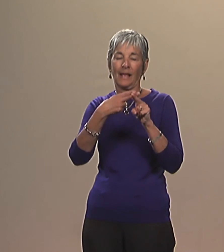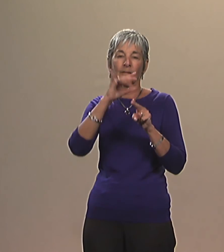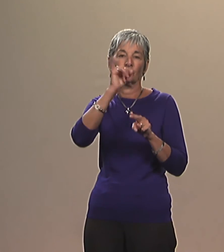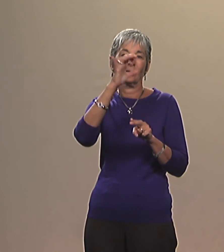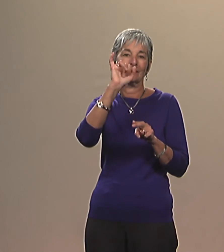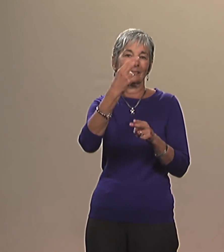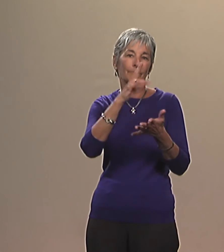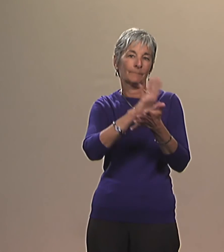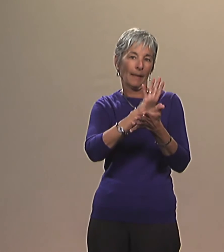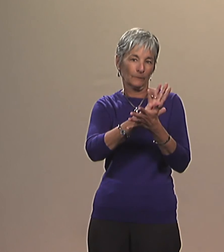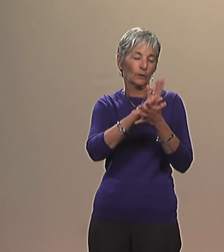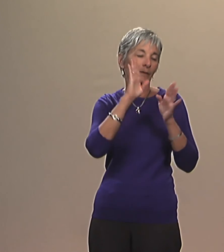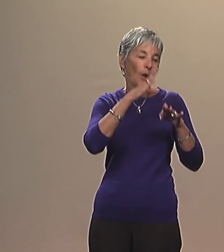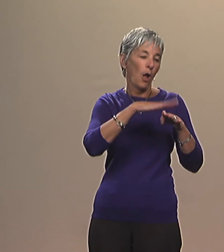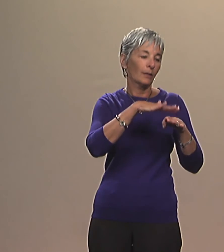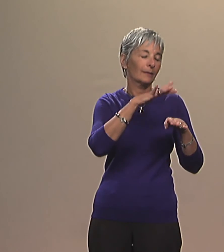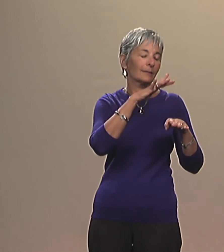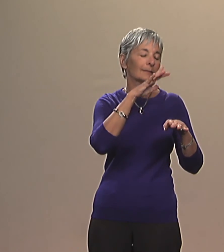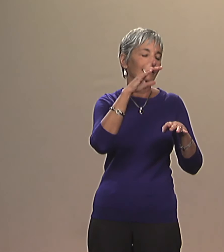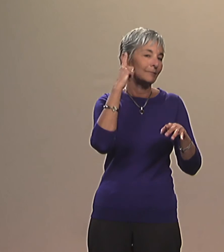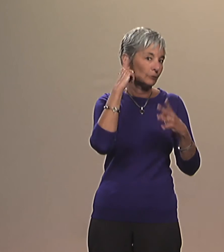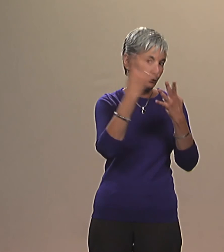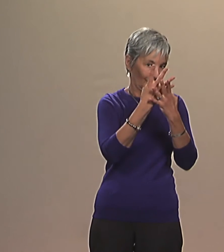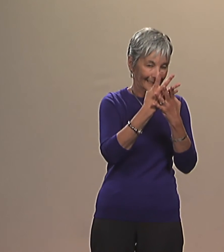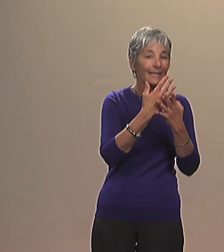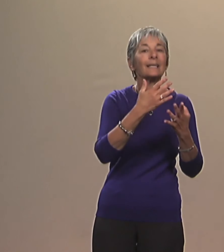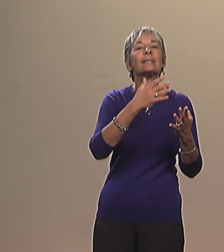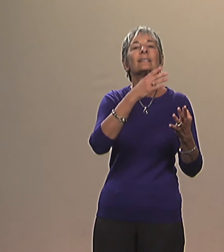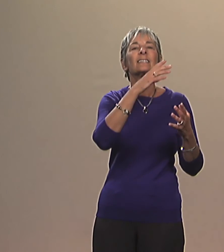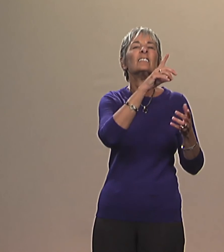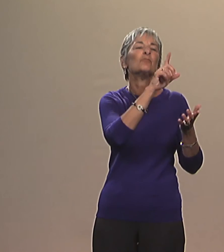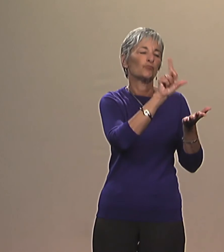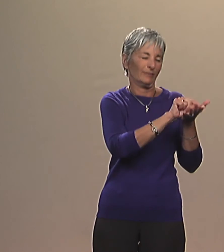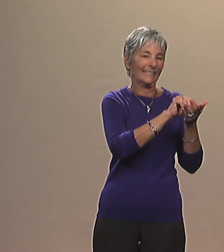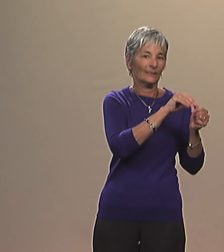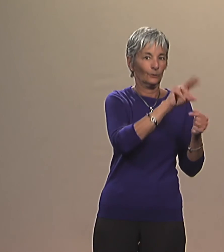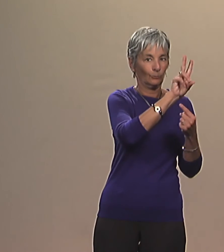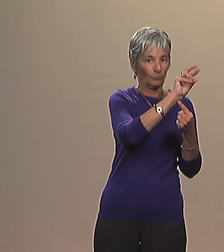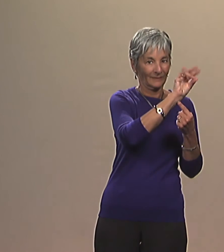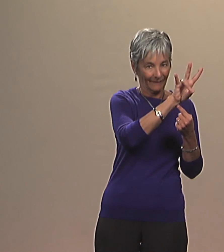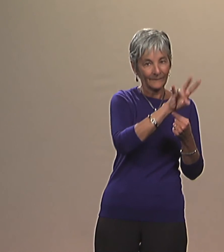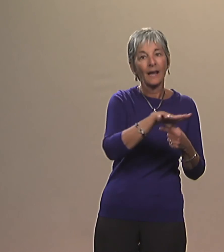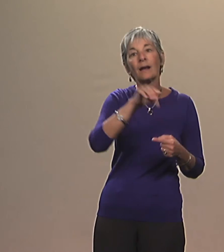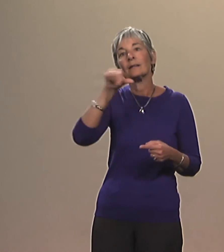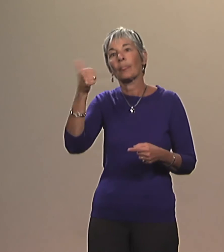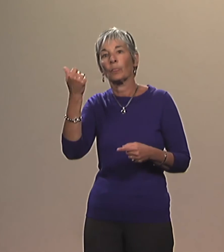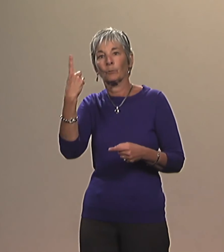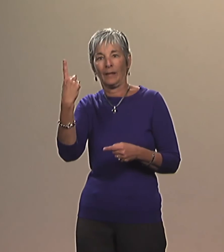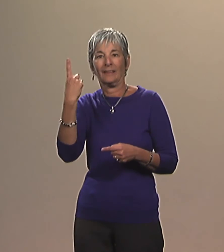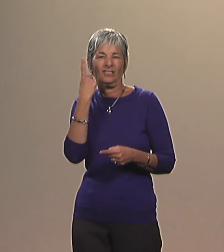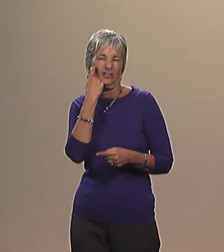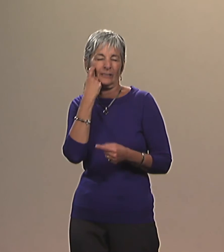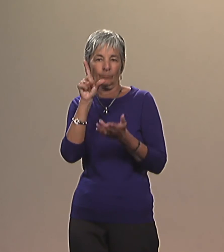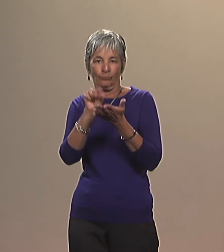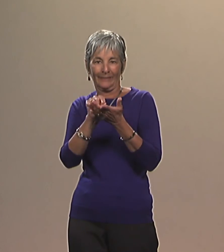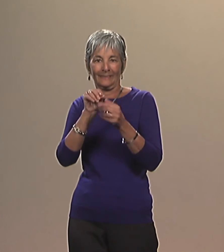This focuses on the JCIH paper on hearing screening. That was published in 2007. The one we just published